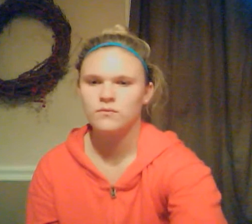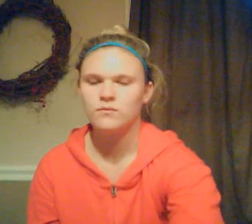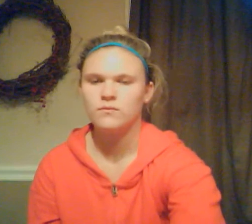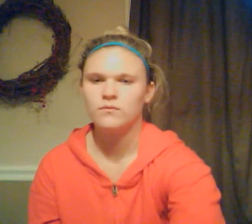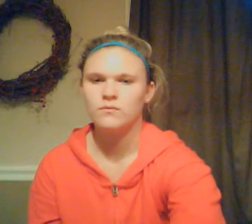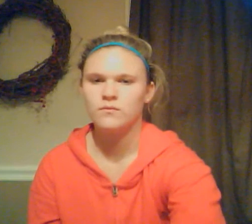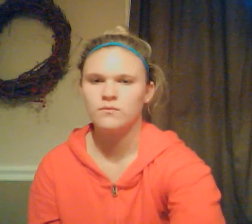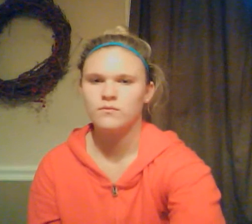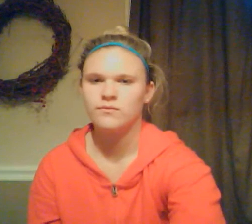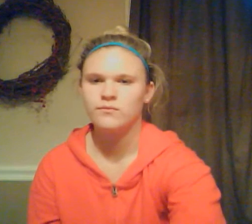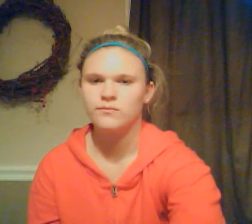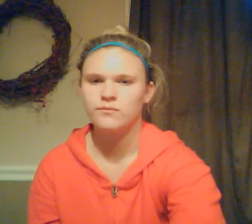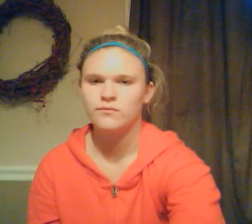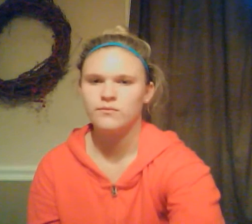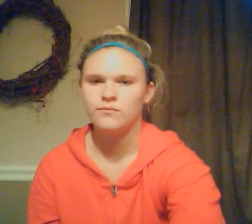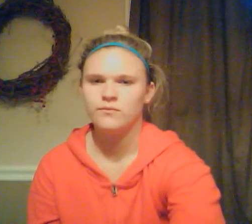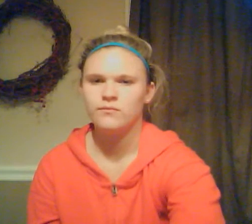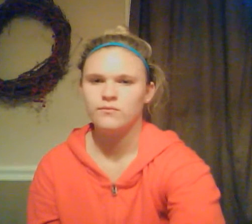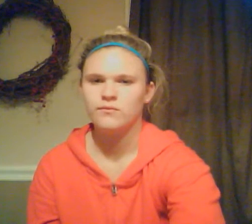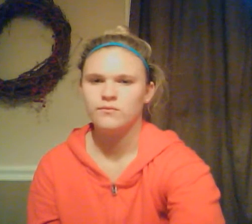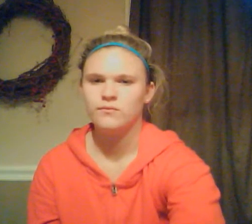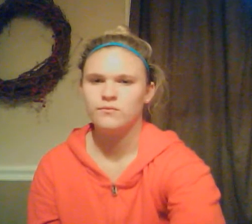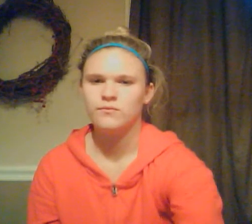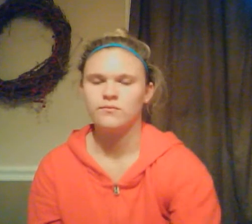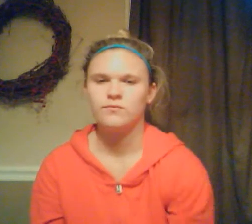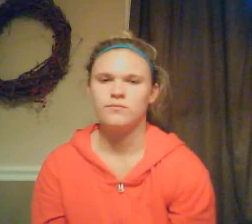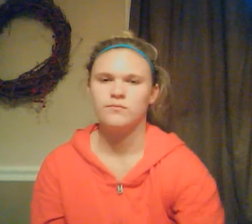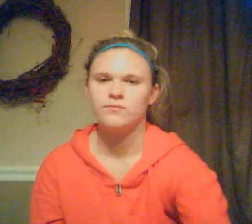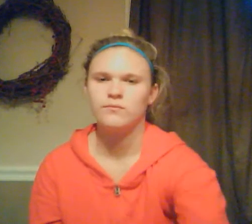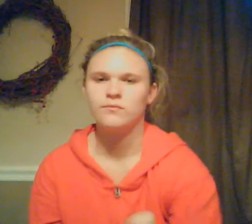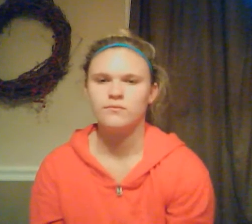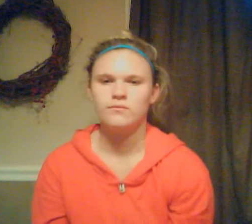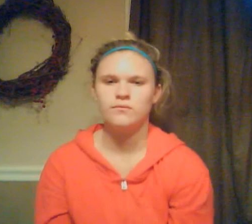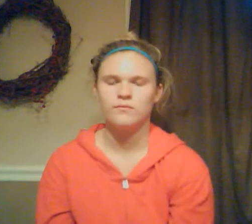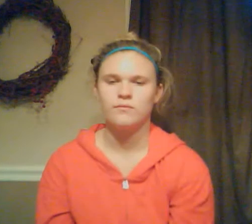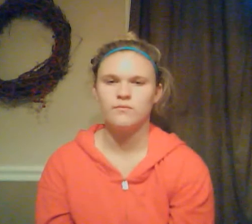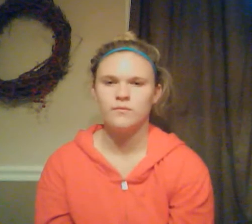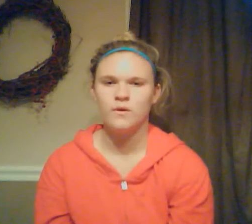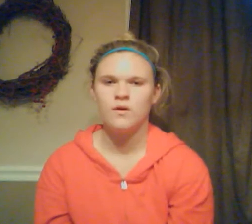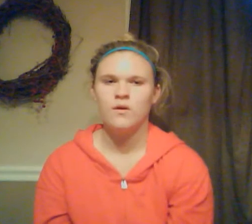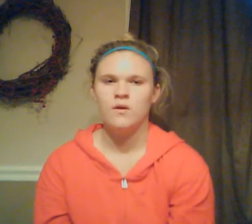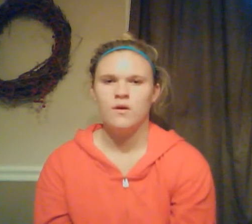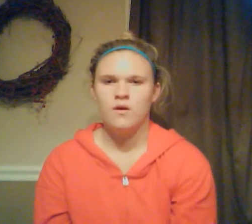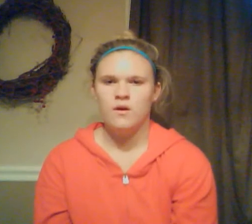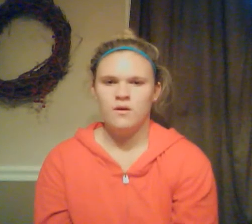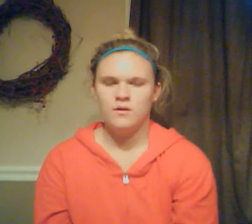Now let's talk pasta. We're going to slow things down here because I got to talk to you people. Most of these recipes for this amount of cheese sauce are going to call for 8 ounces